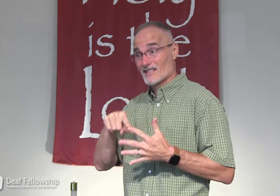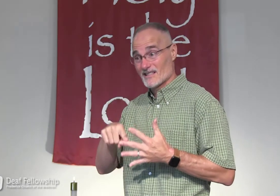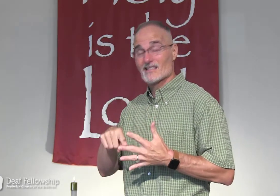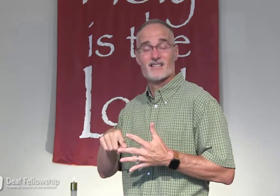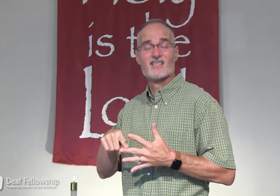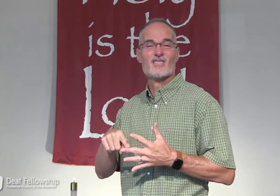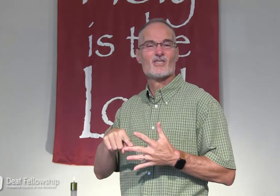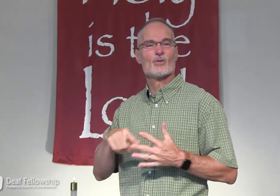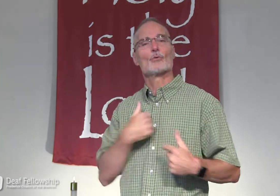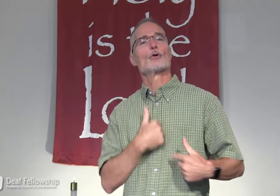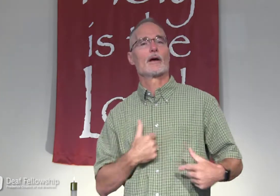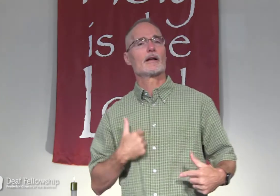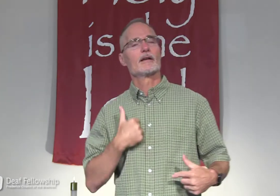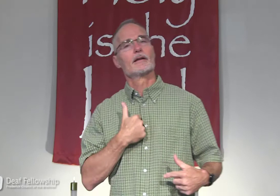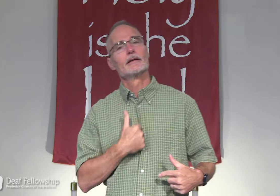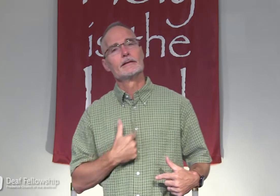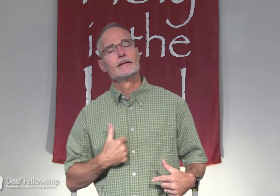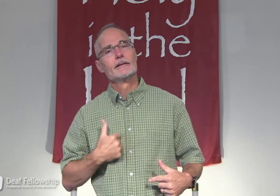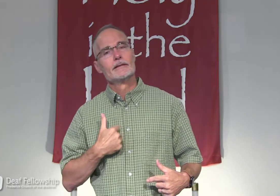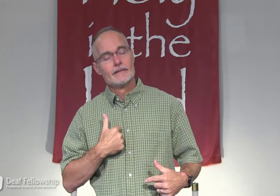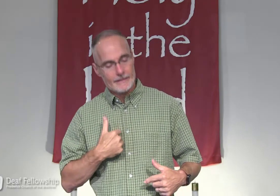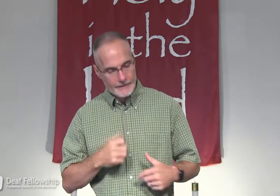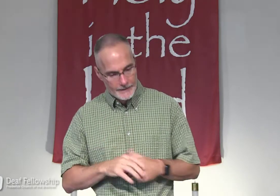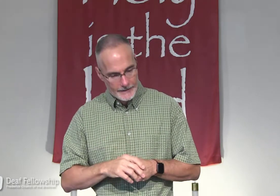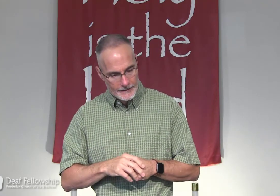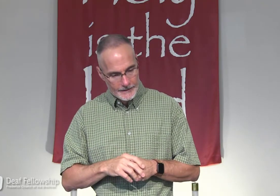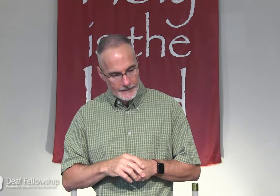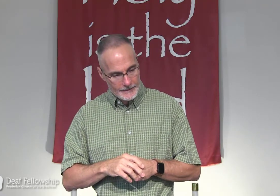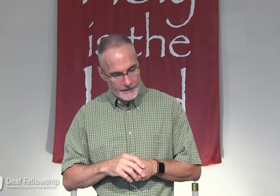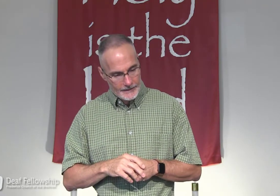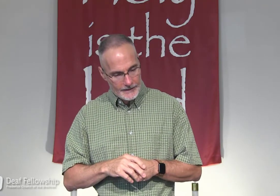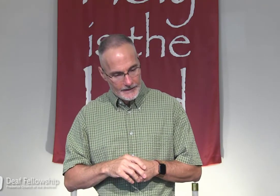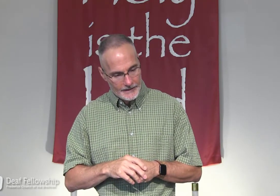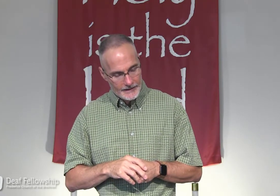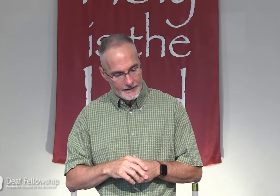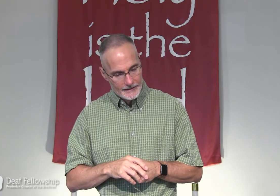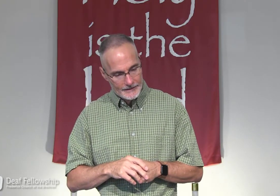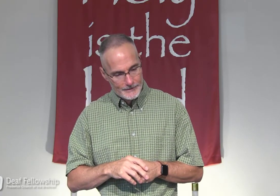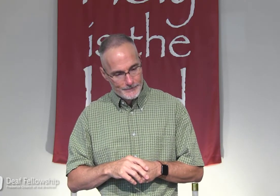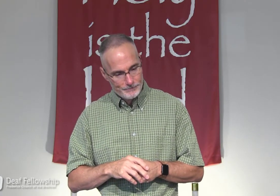Maybe there were some things we shouldn't have done, and it can lead to a lot of regrets.